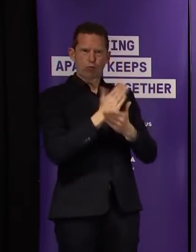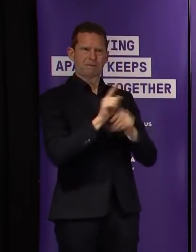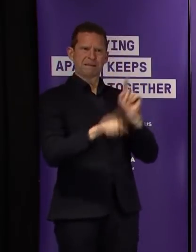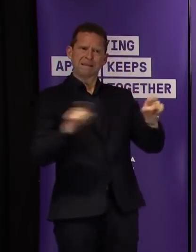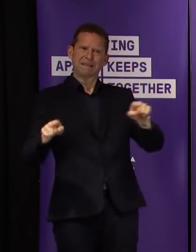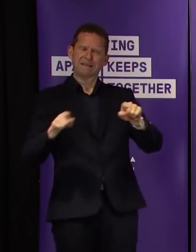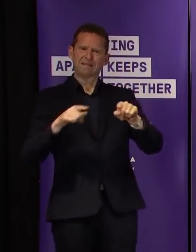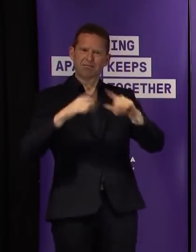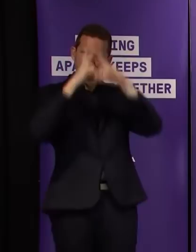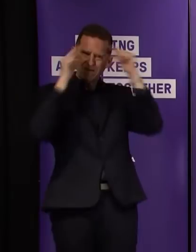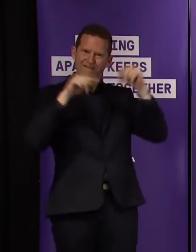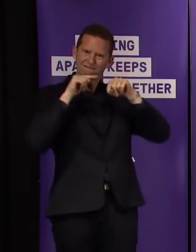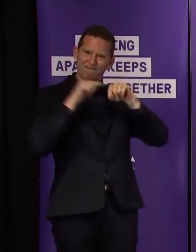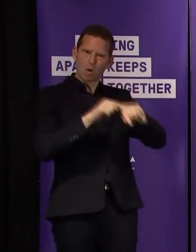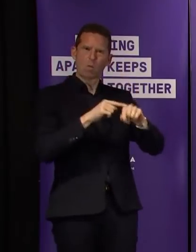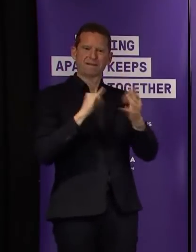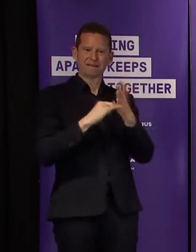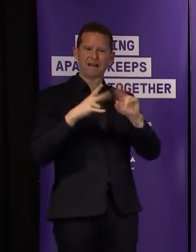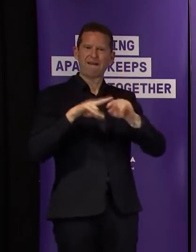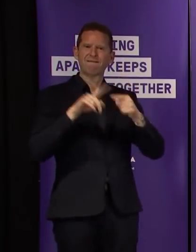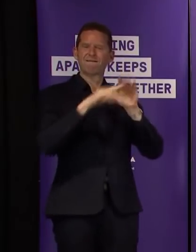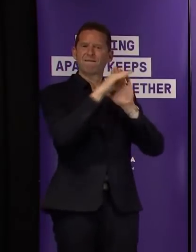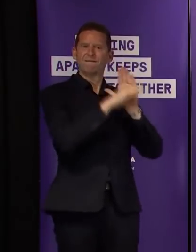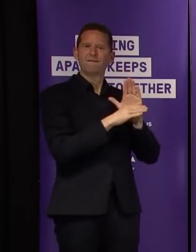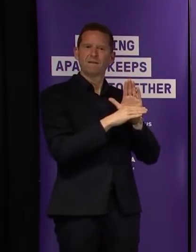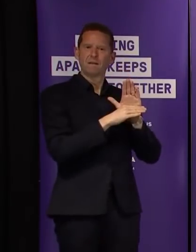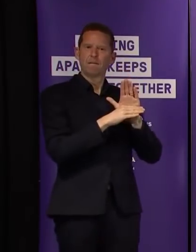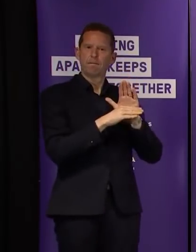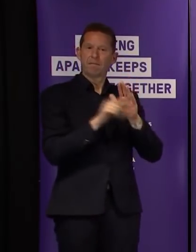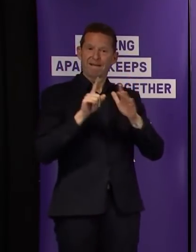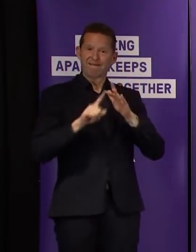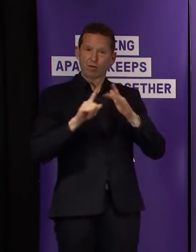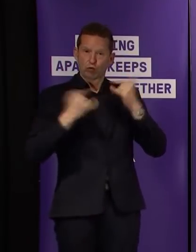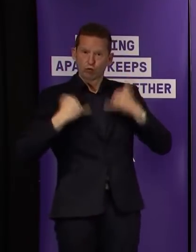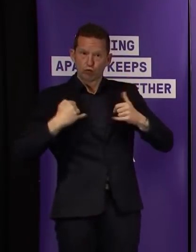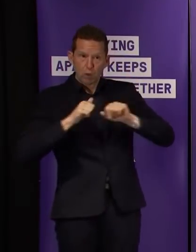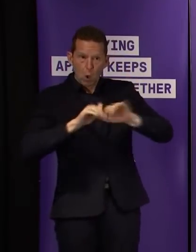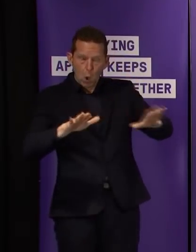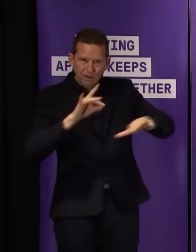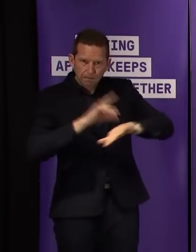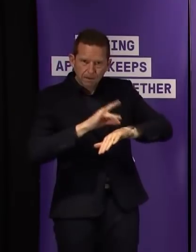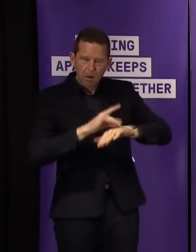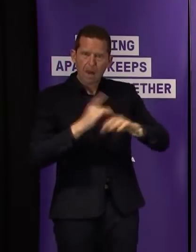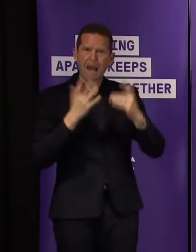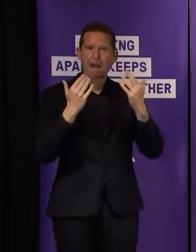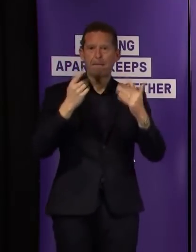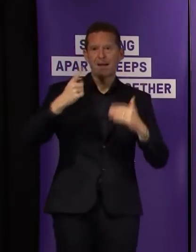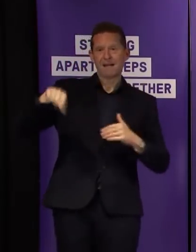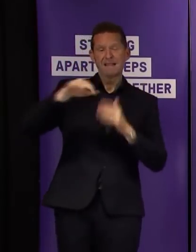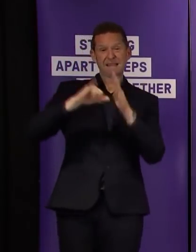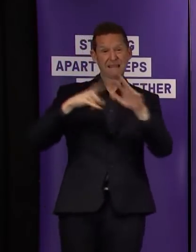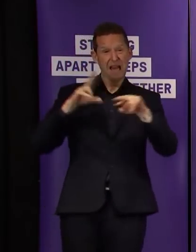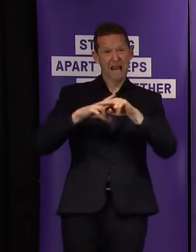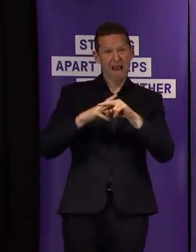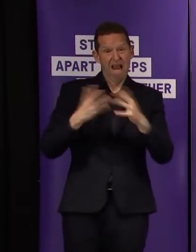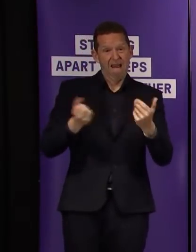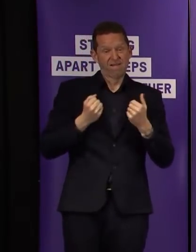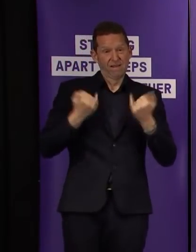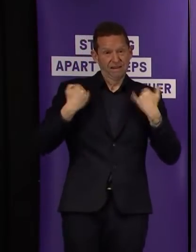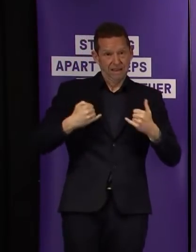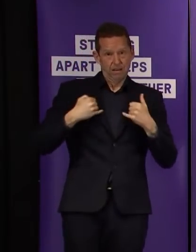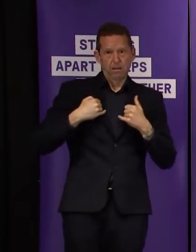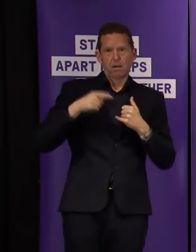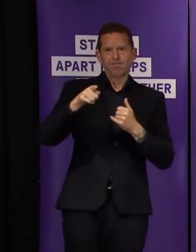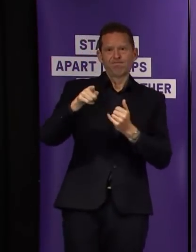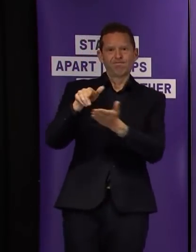be. The number of hospital-based infections, the number of health workers, that have become infected and been furloughed is not